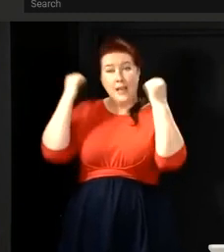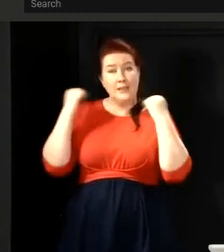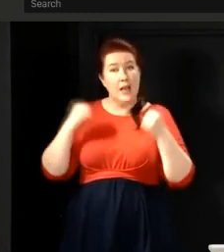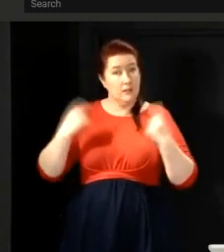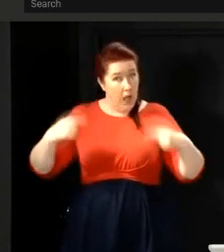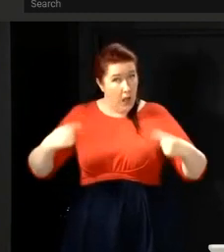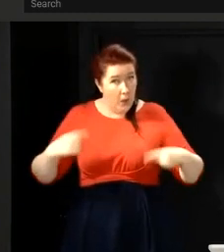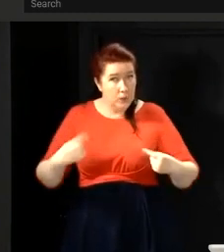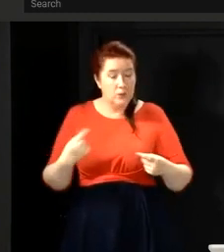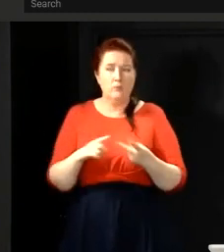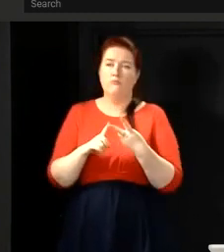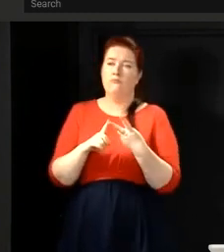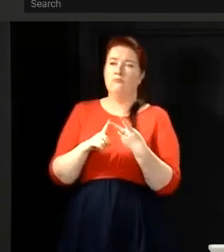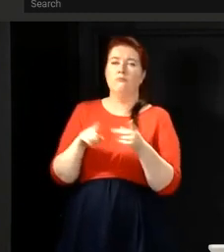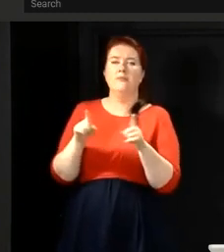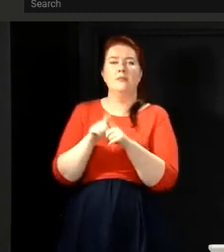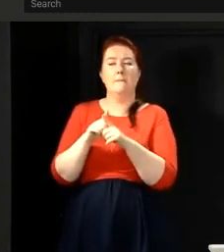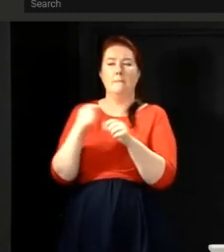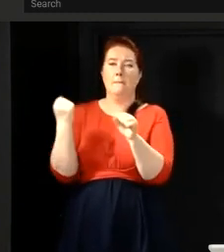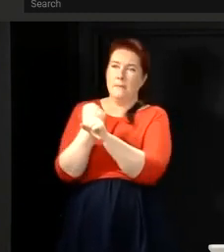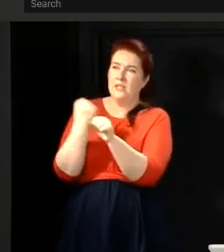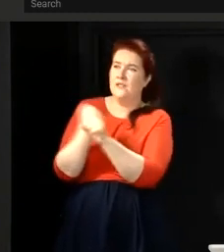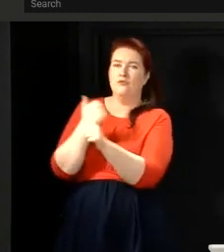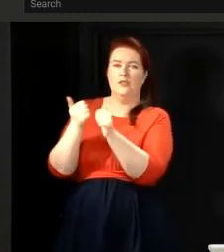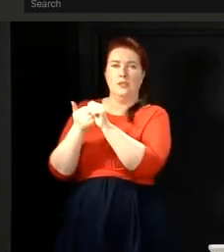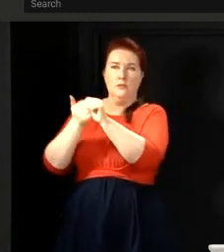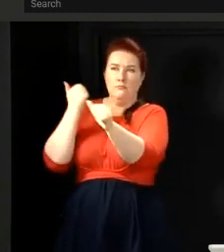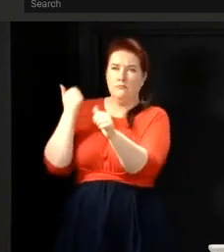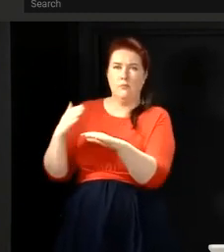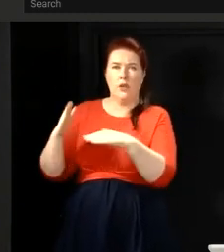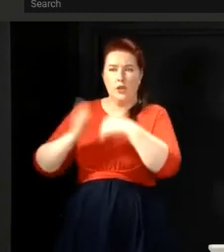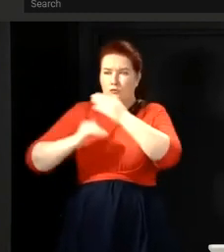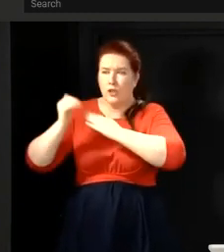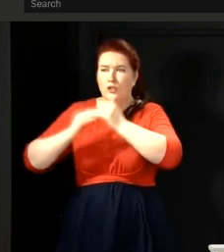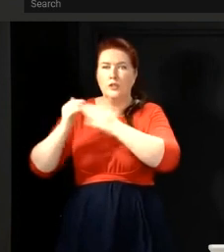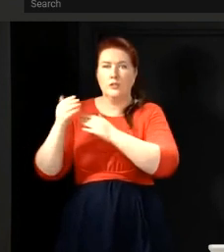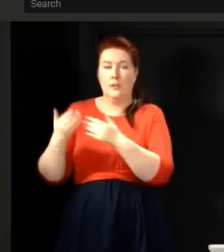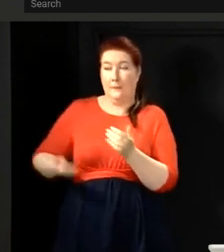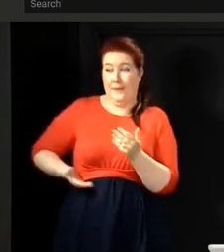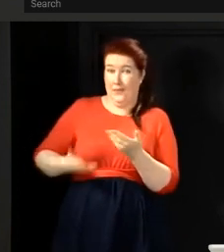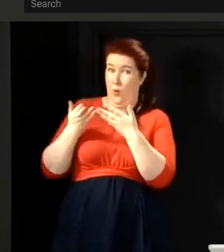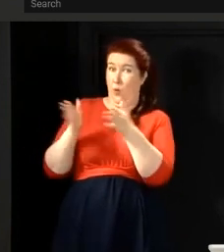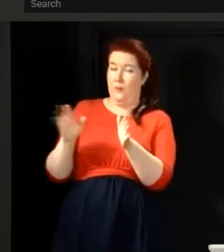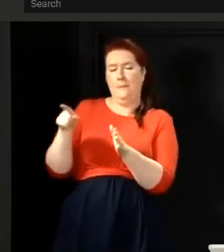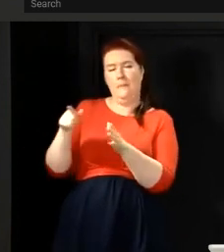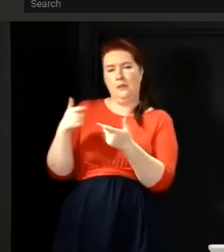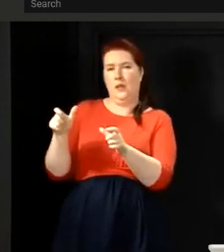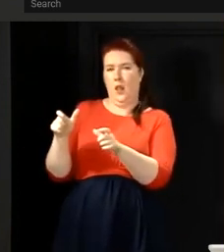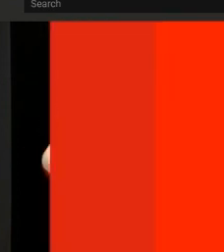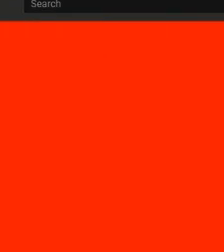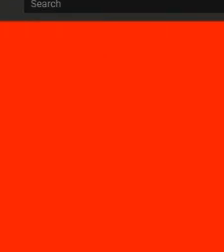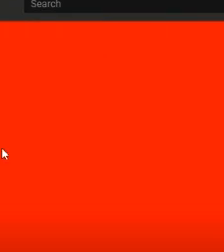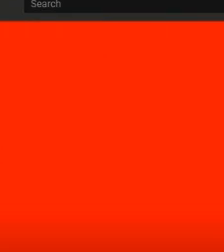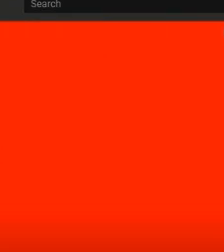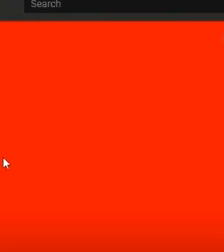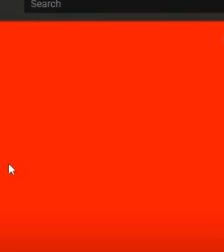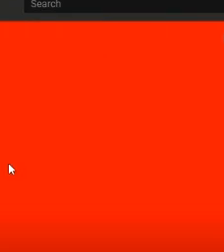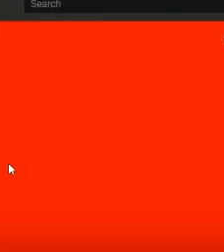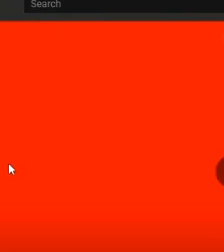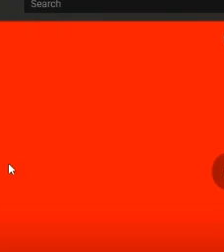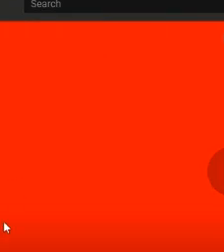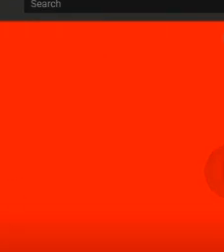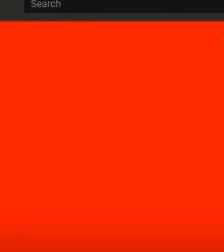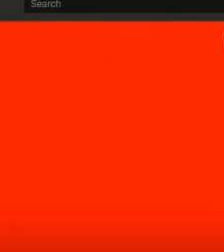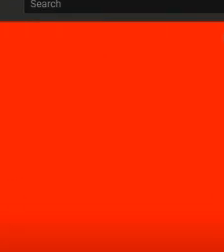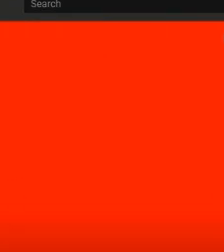individuals, and we would seek to keep manufacturing and construction businesses open, albeit with safety measures in place.